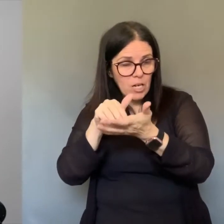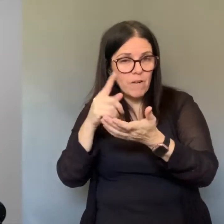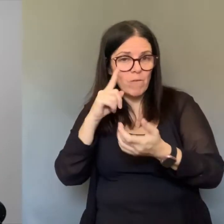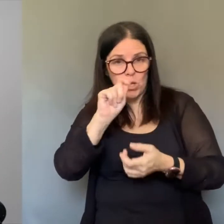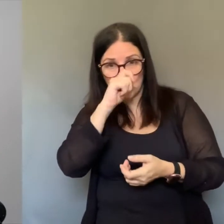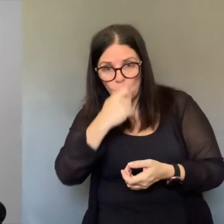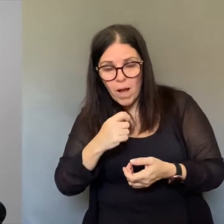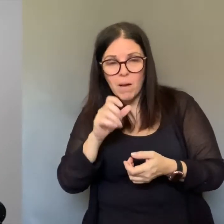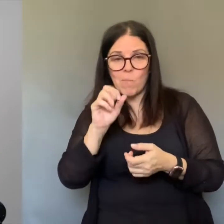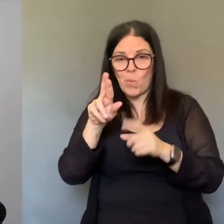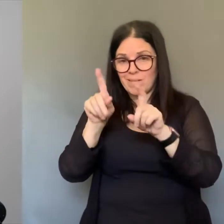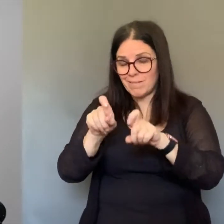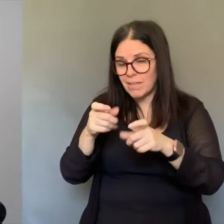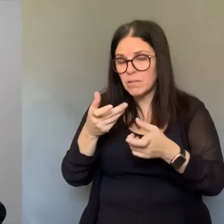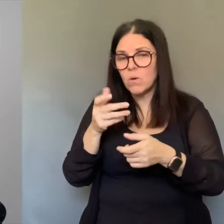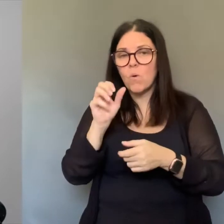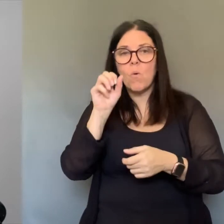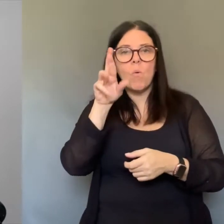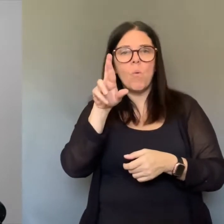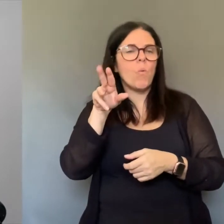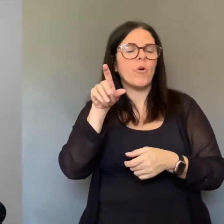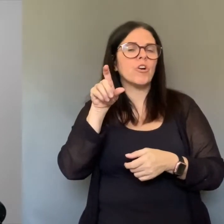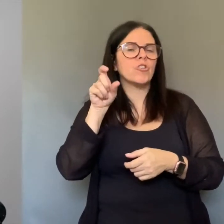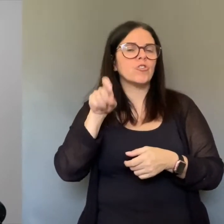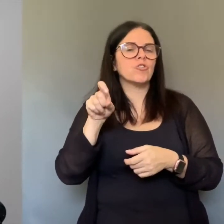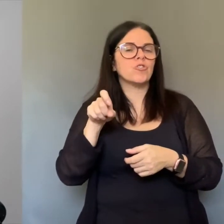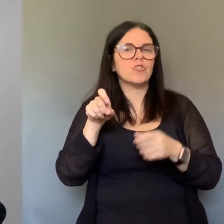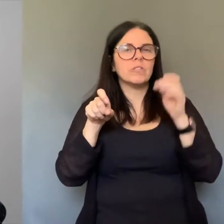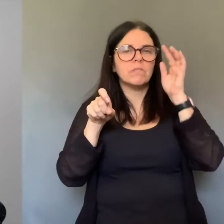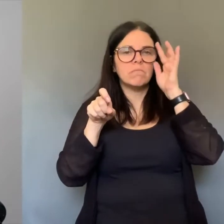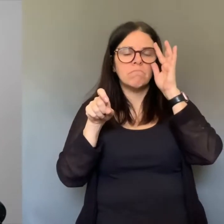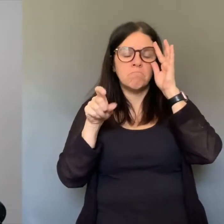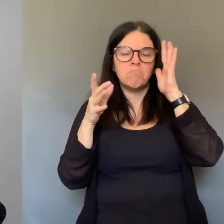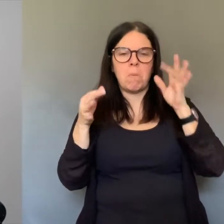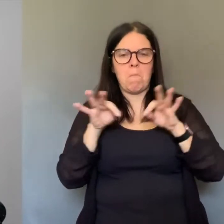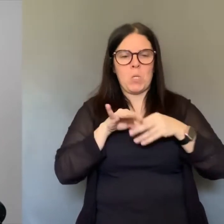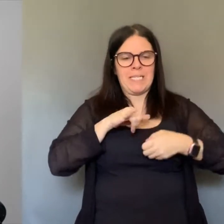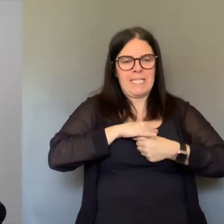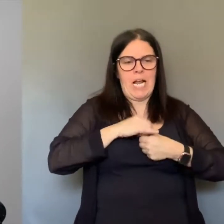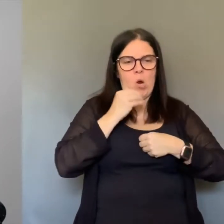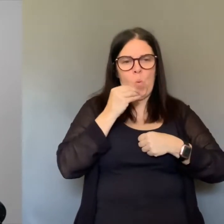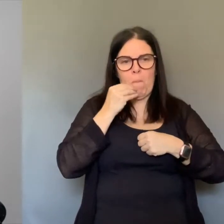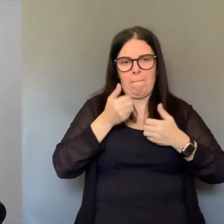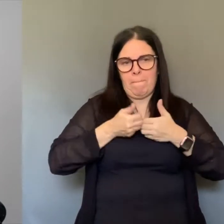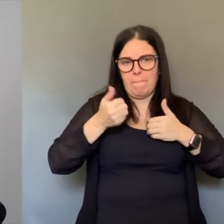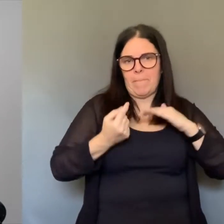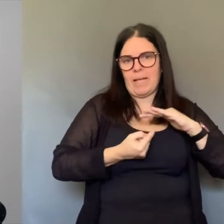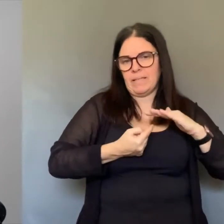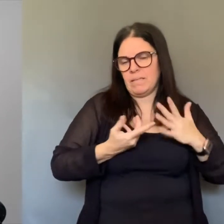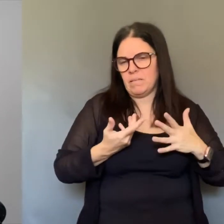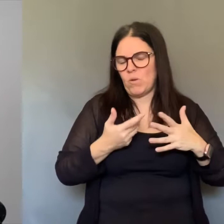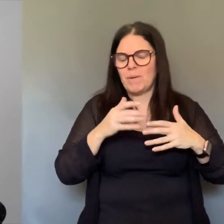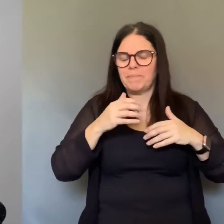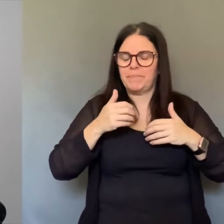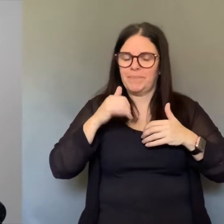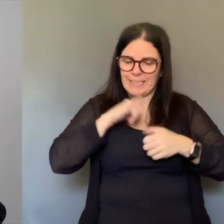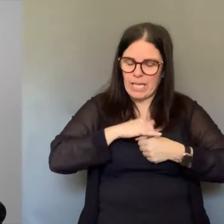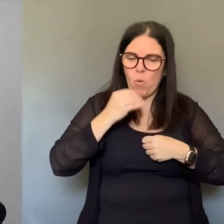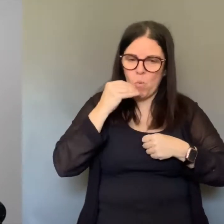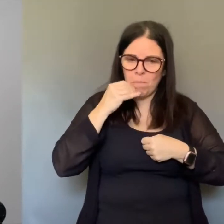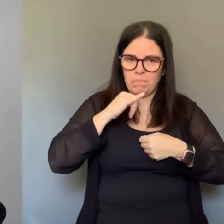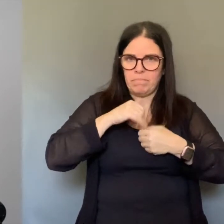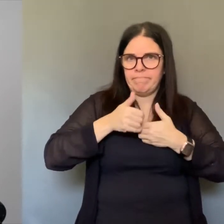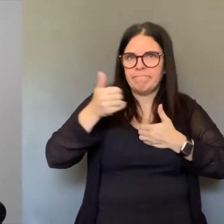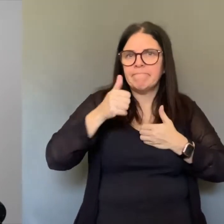assessment. And then that would give them a better indication whether they should be going to the assessment center for swabbing or for